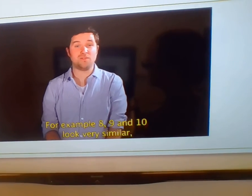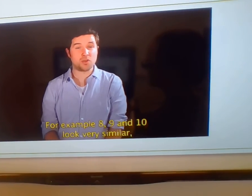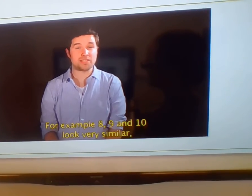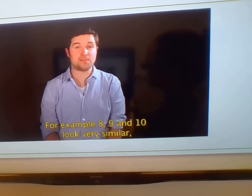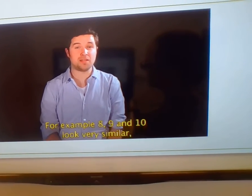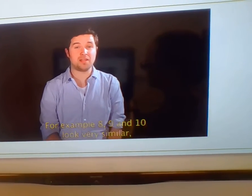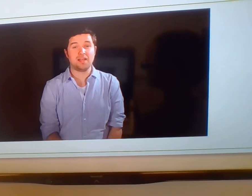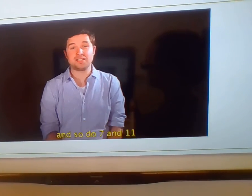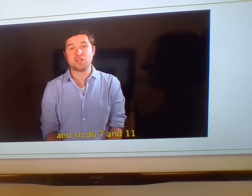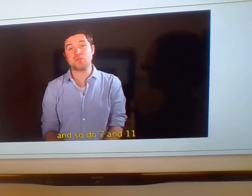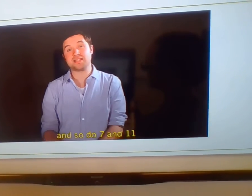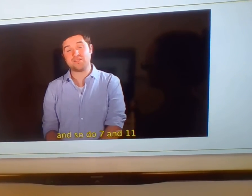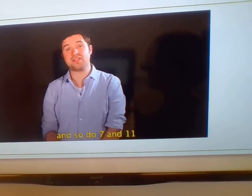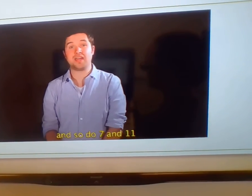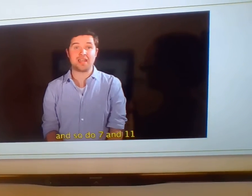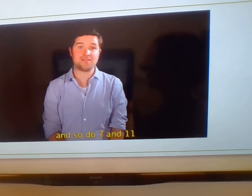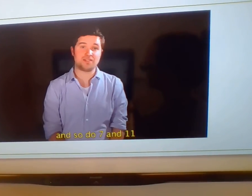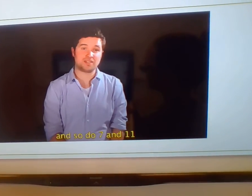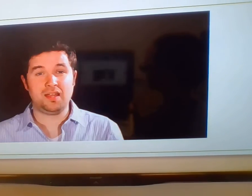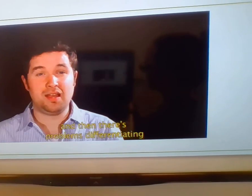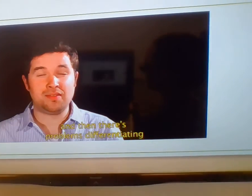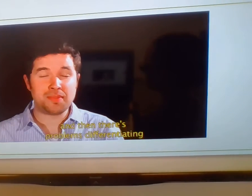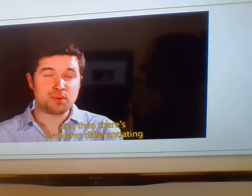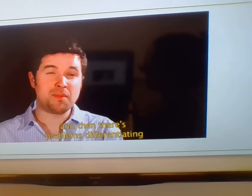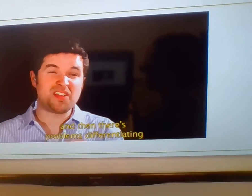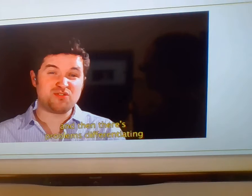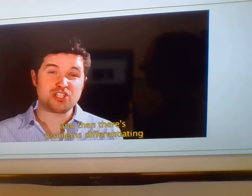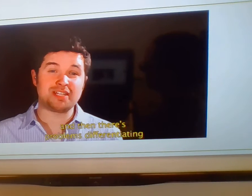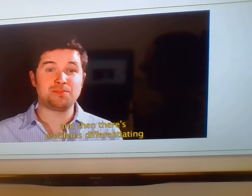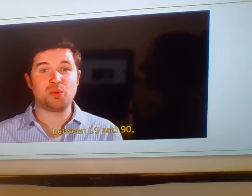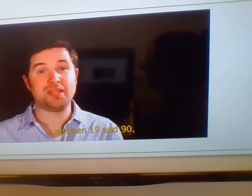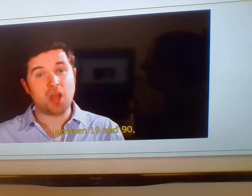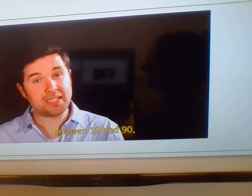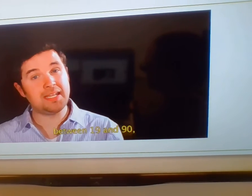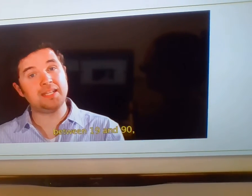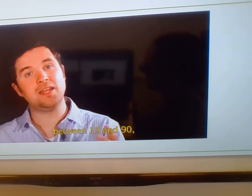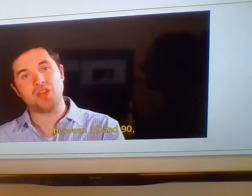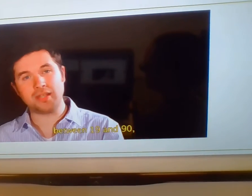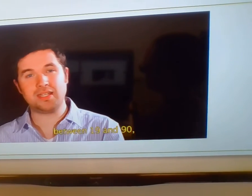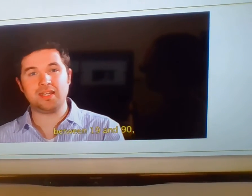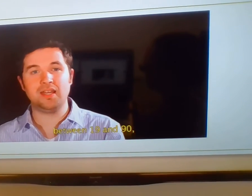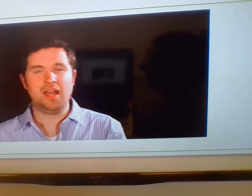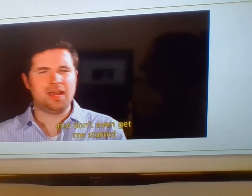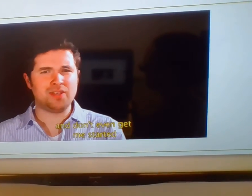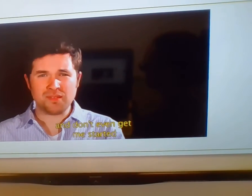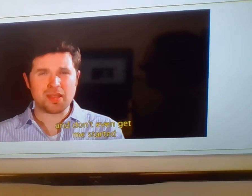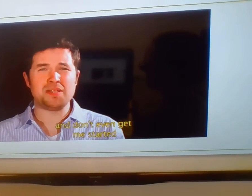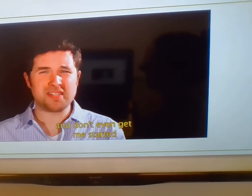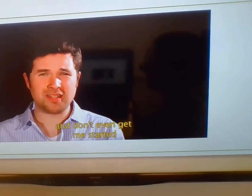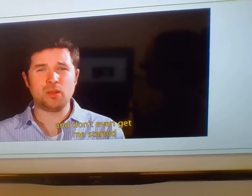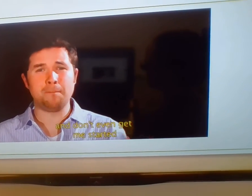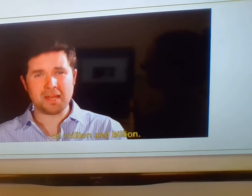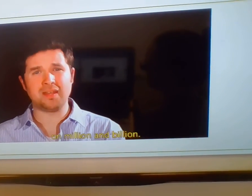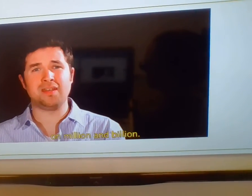very similar, and so do 7 and 11. And then there's problem of differentiating between 19 and 90, and don't even get me started on million and